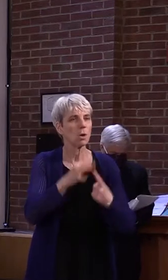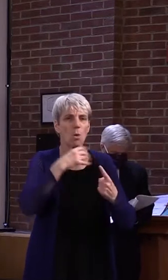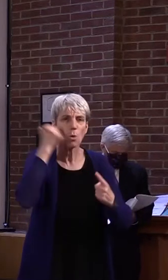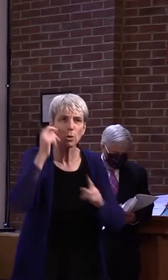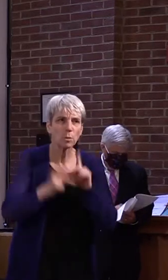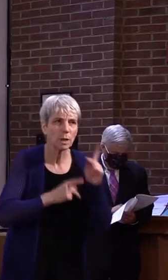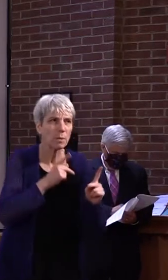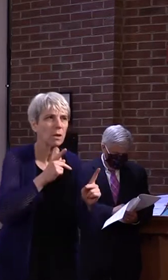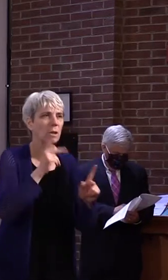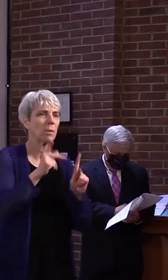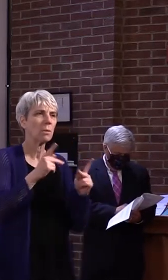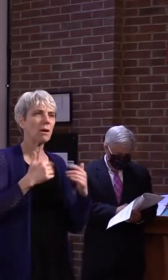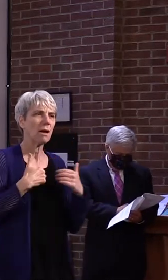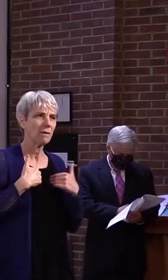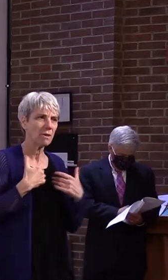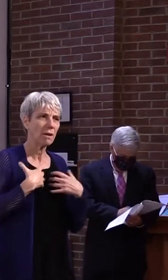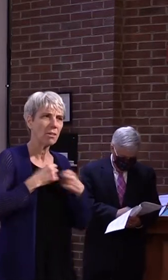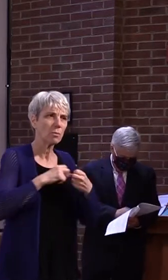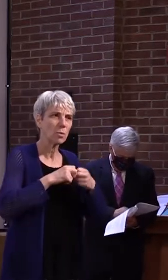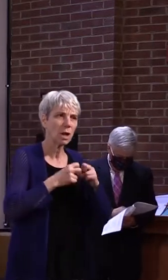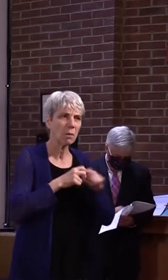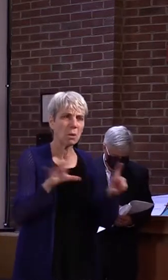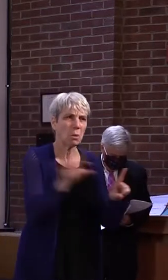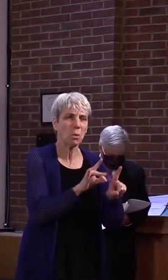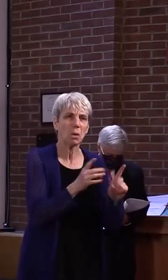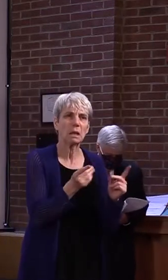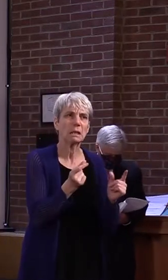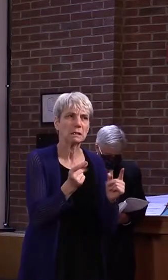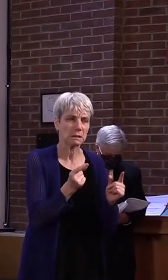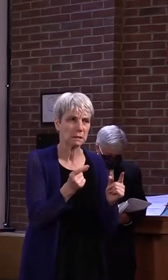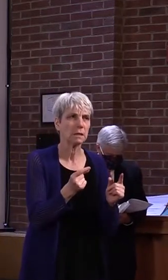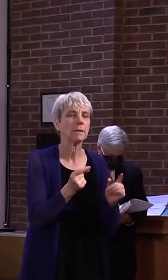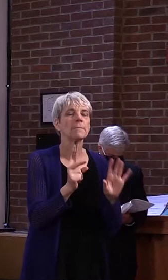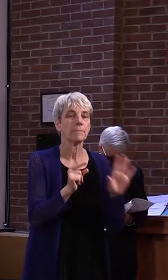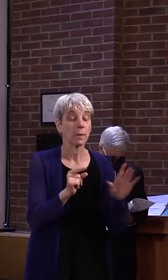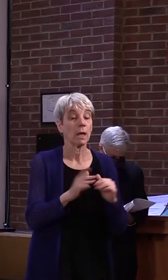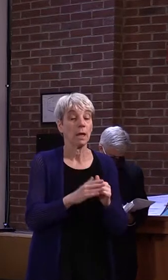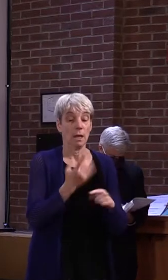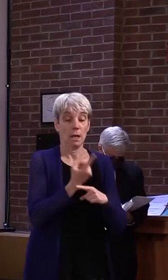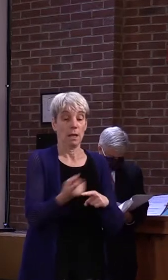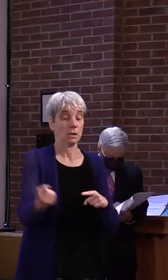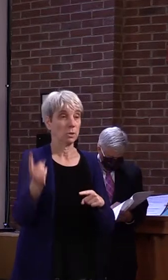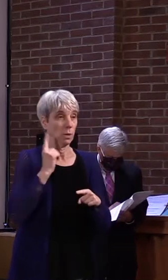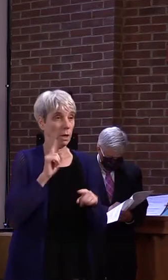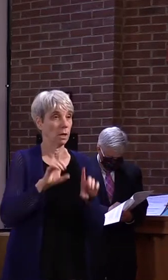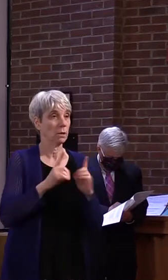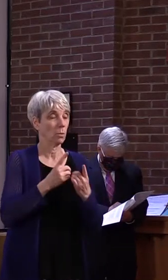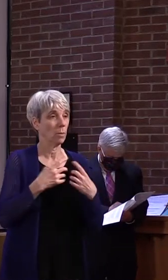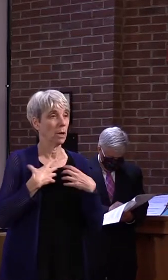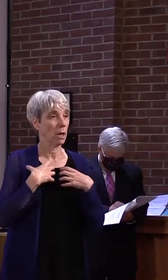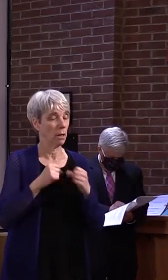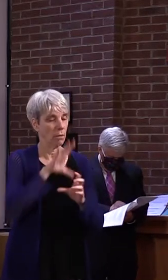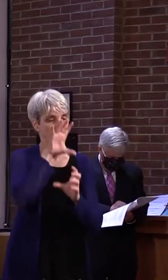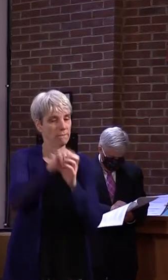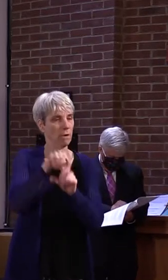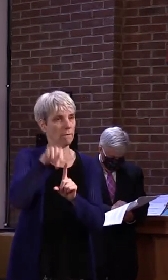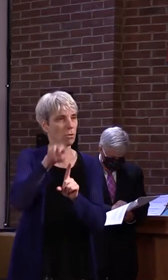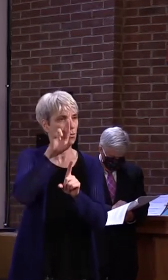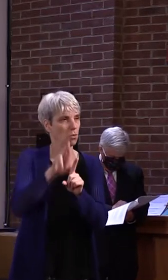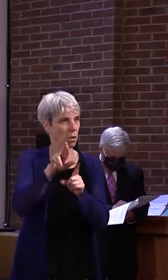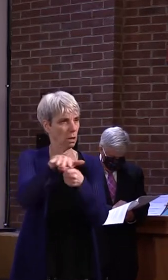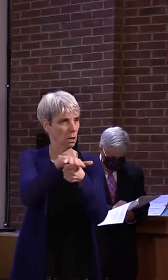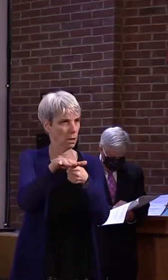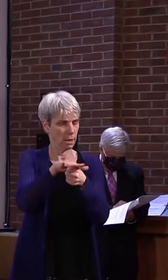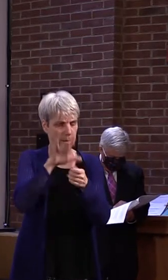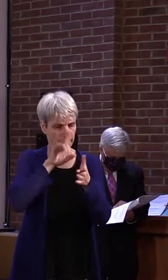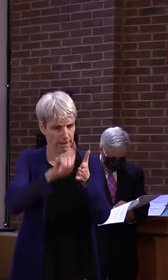complications or worse. The Health Department's investigation began last week as part of our standard outreach to